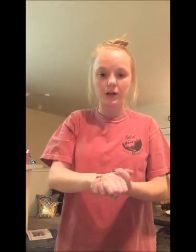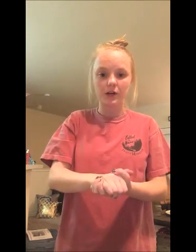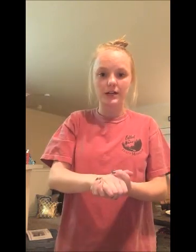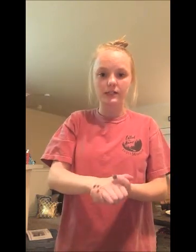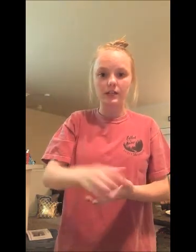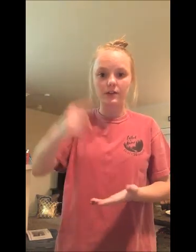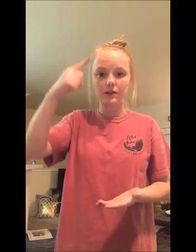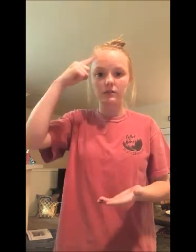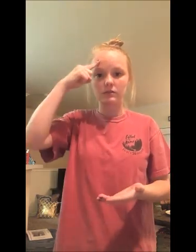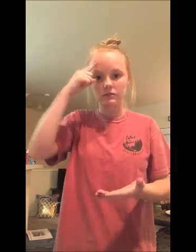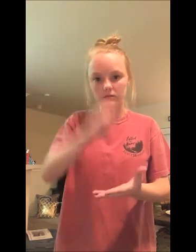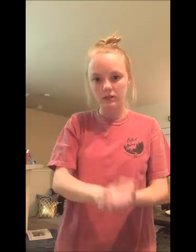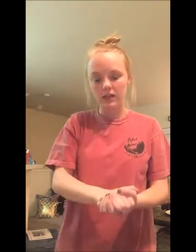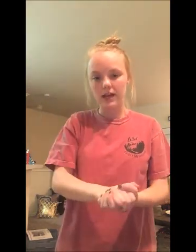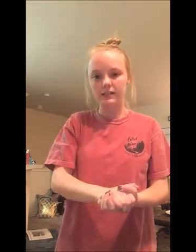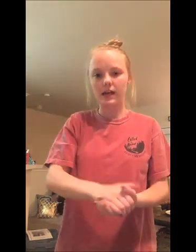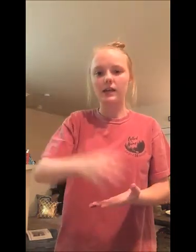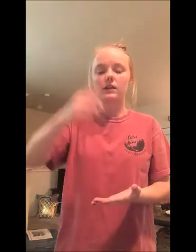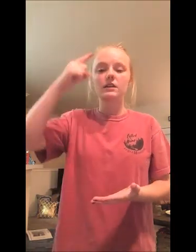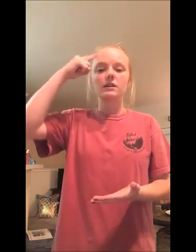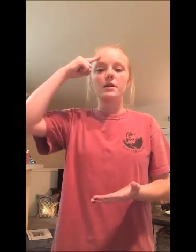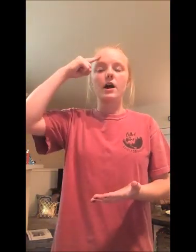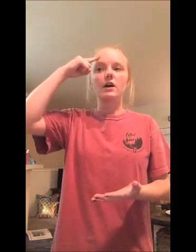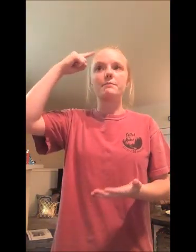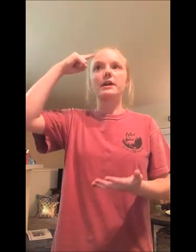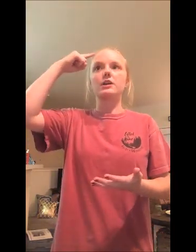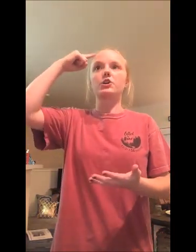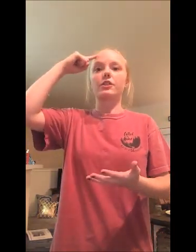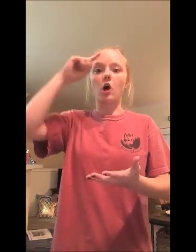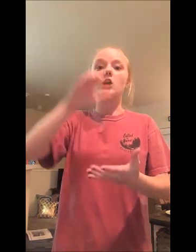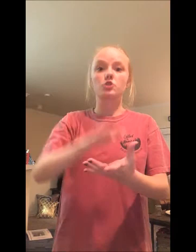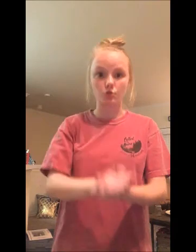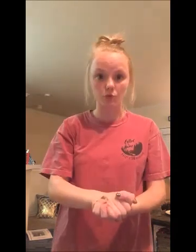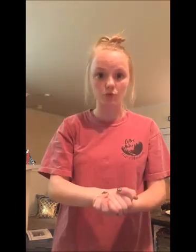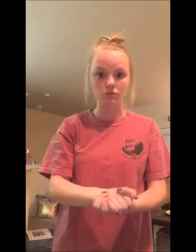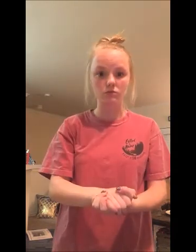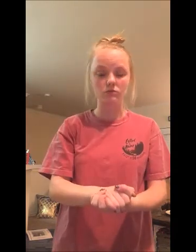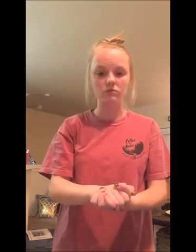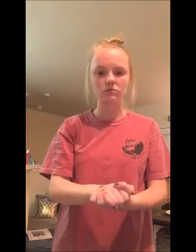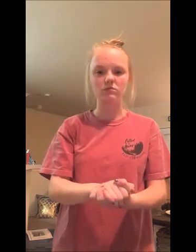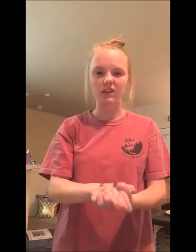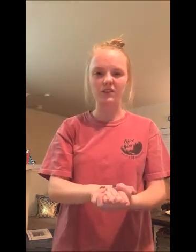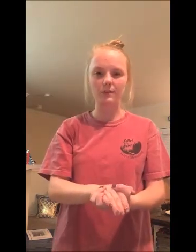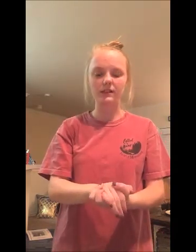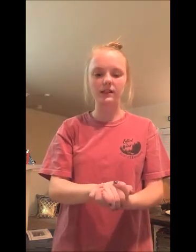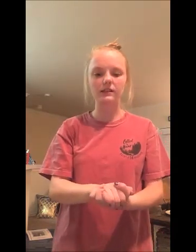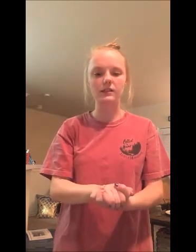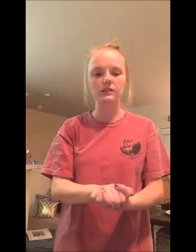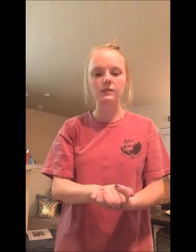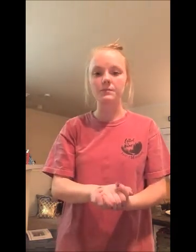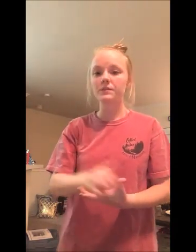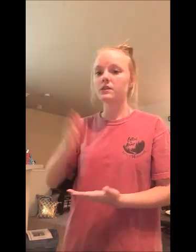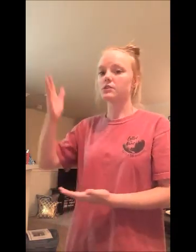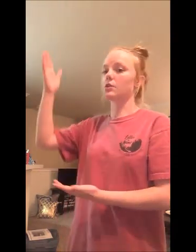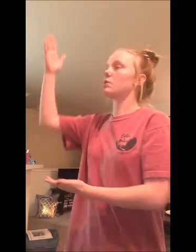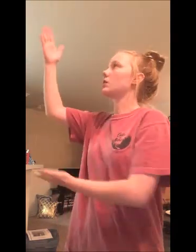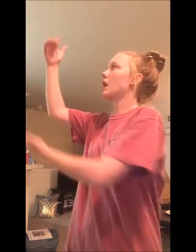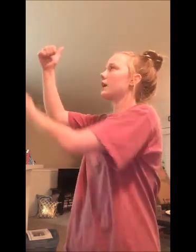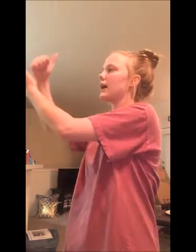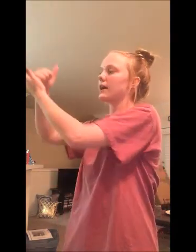your hands together. It's like making your thought true, if that makes any sense. So God